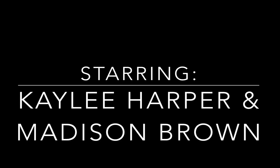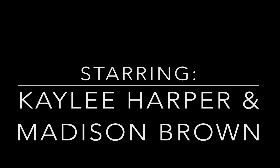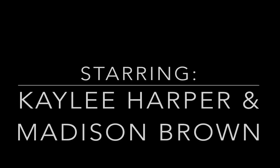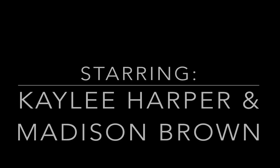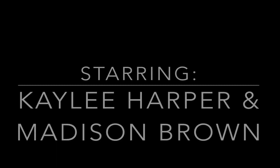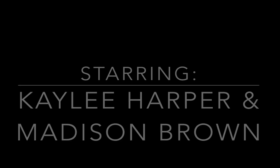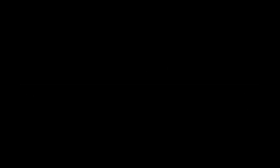And gonna